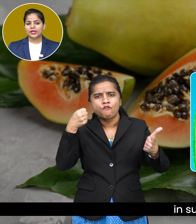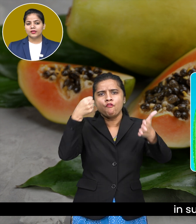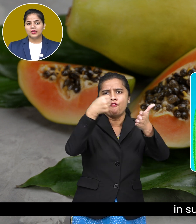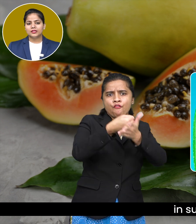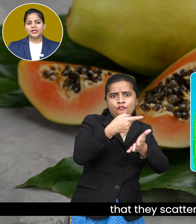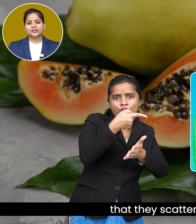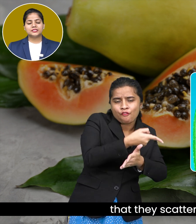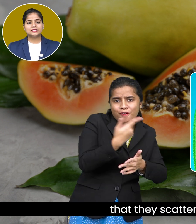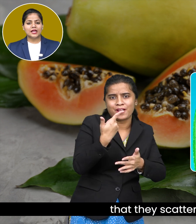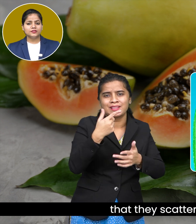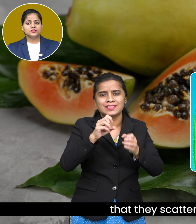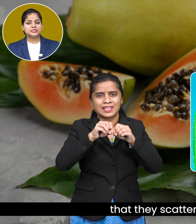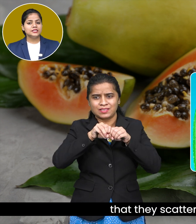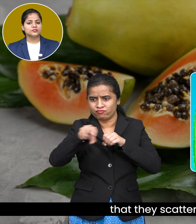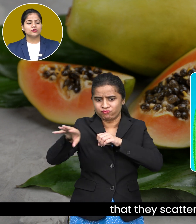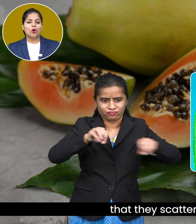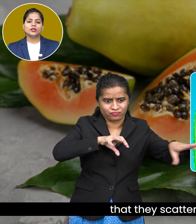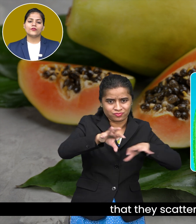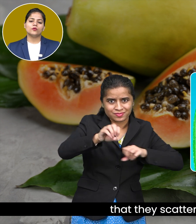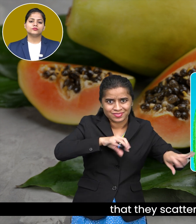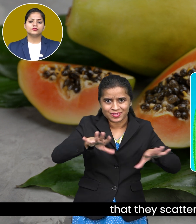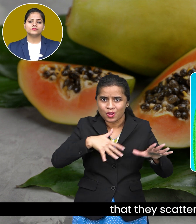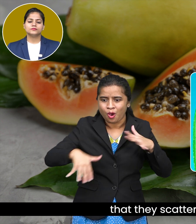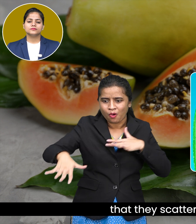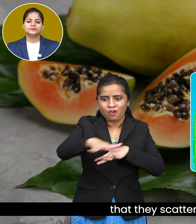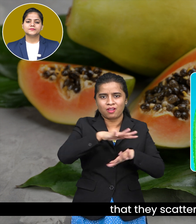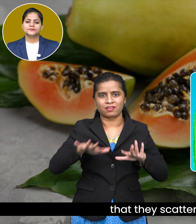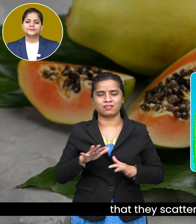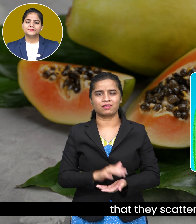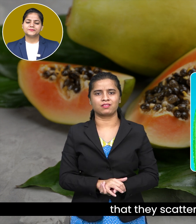a way that they scatter the seeds all around.